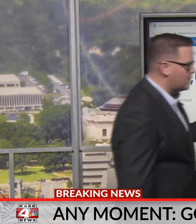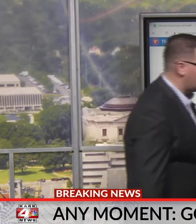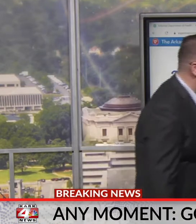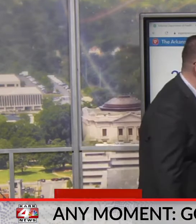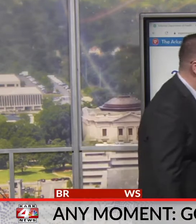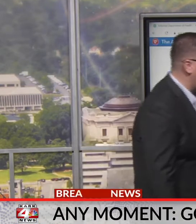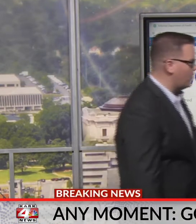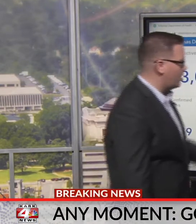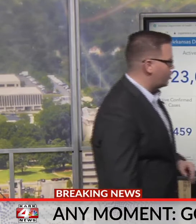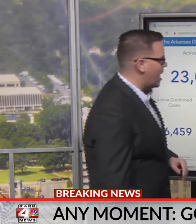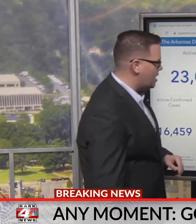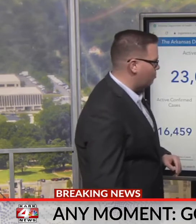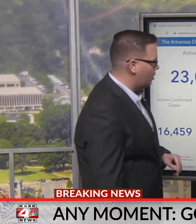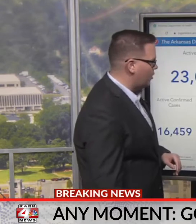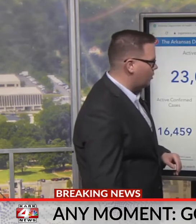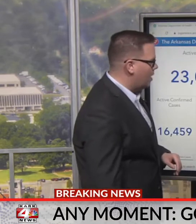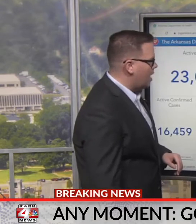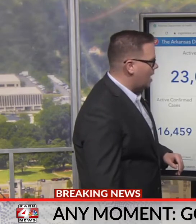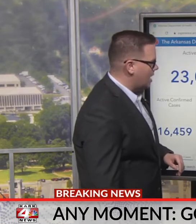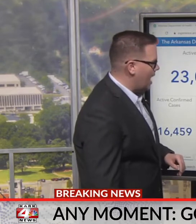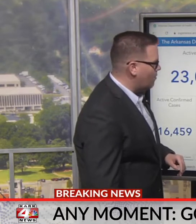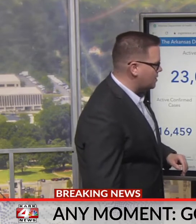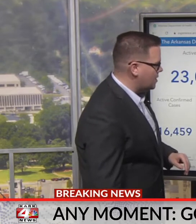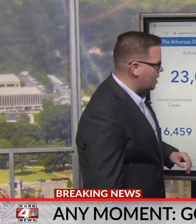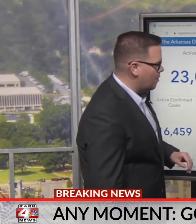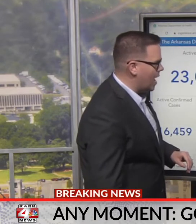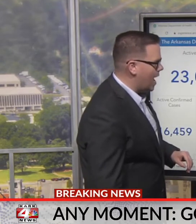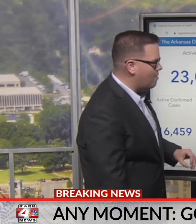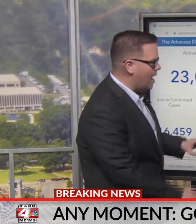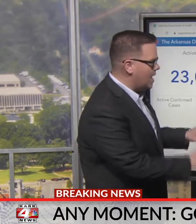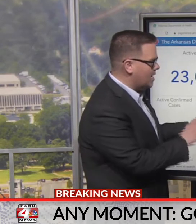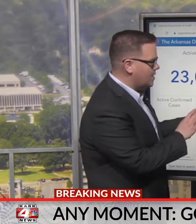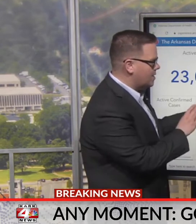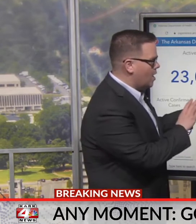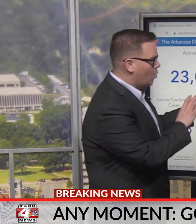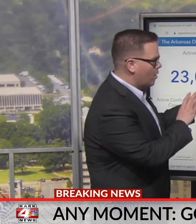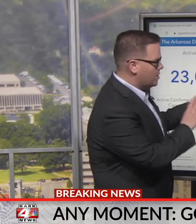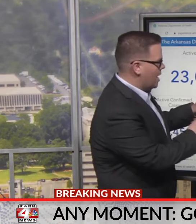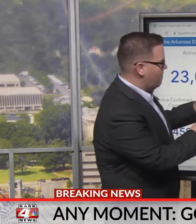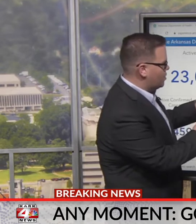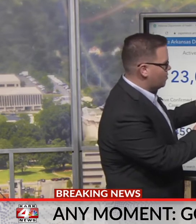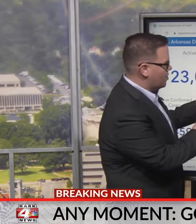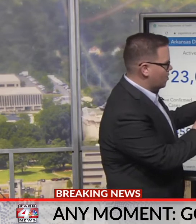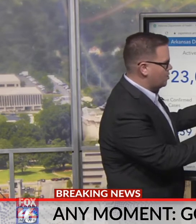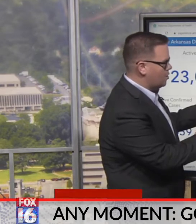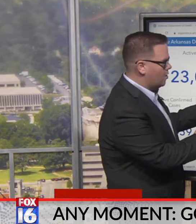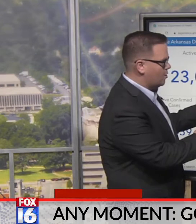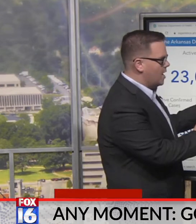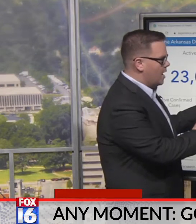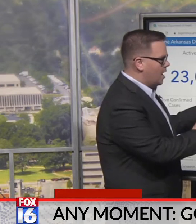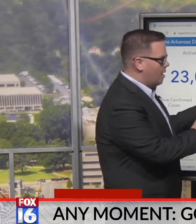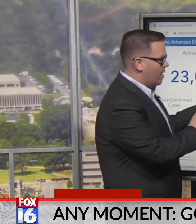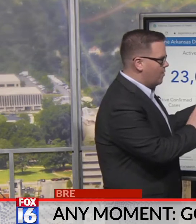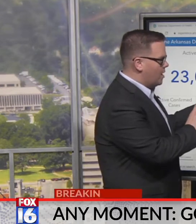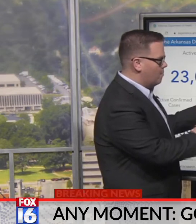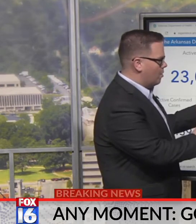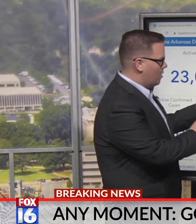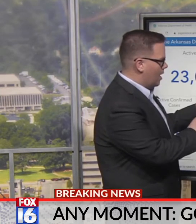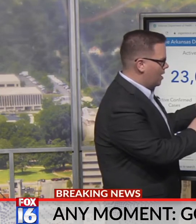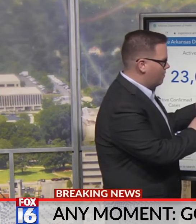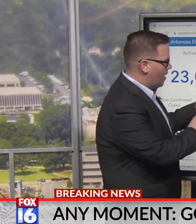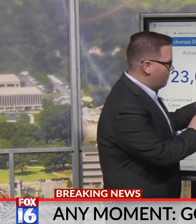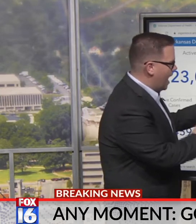you start to see more of the shaded blue counties here, and that is where state officials are concerned in the